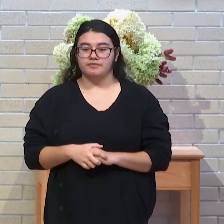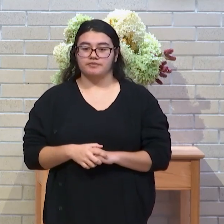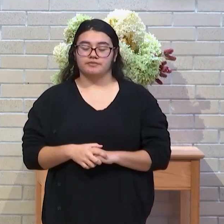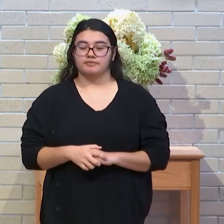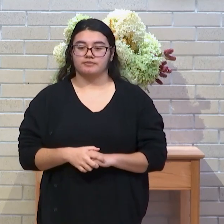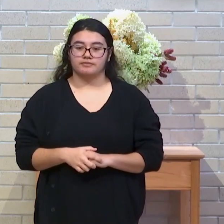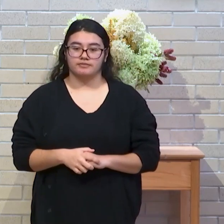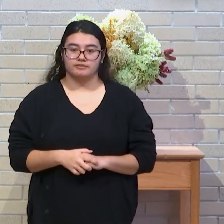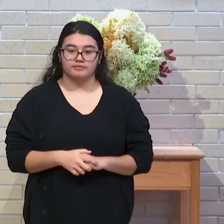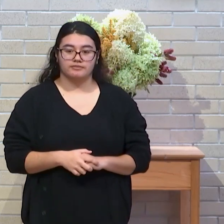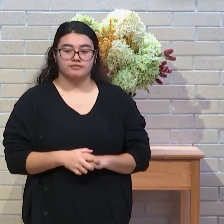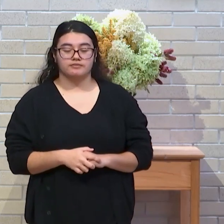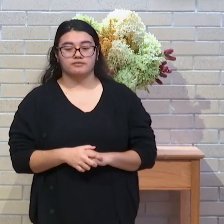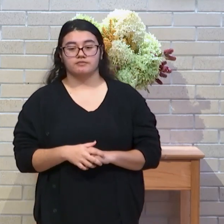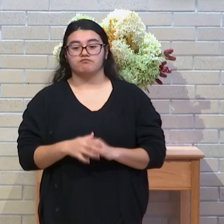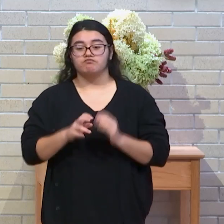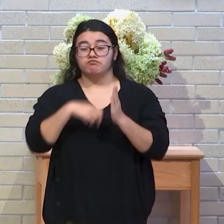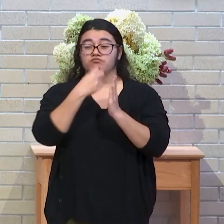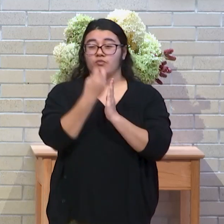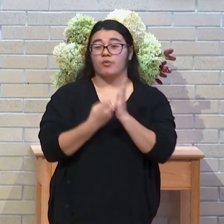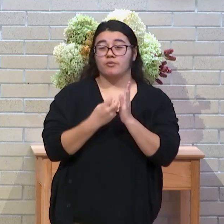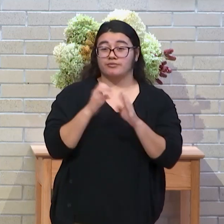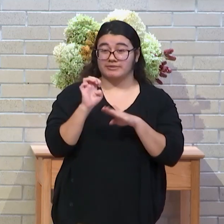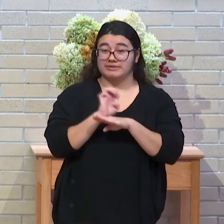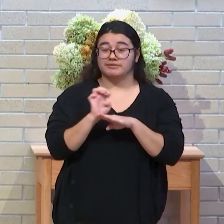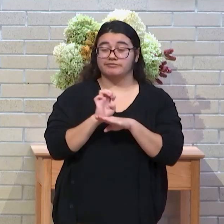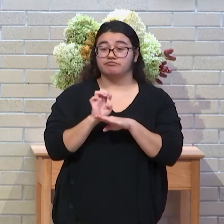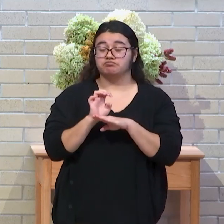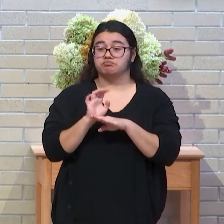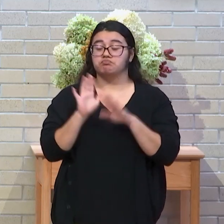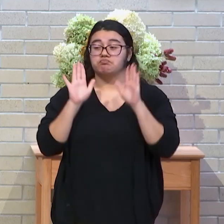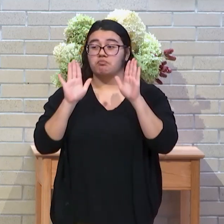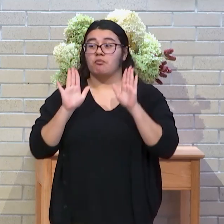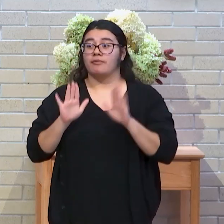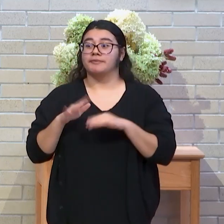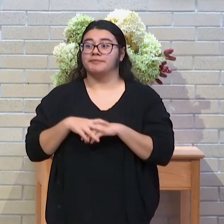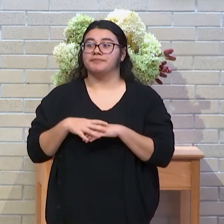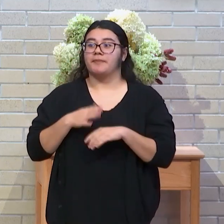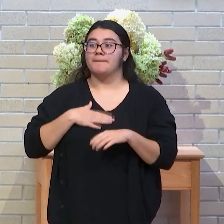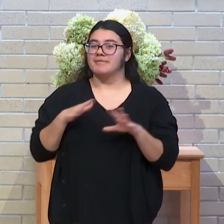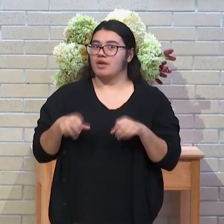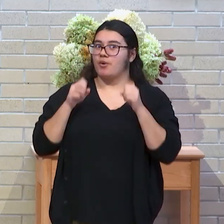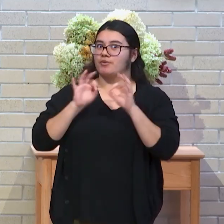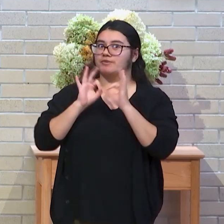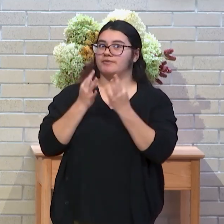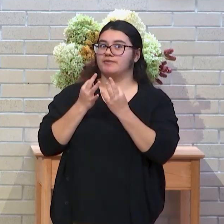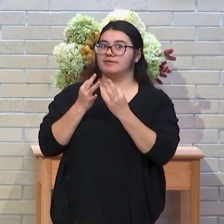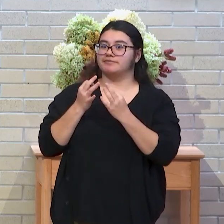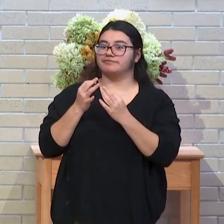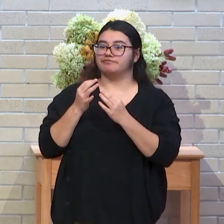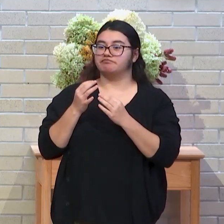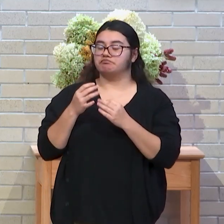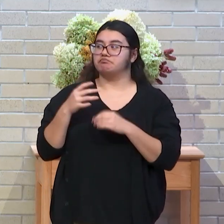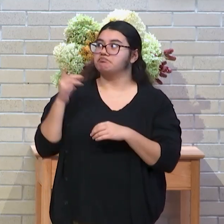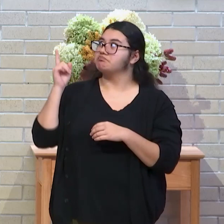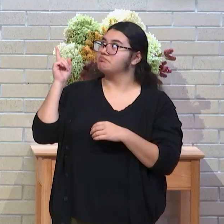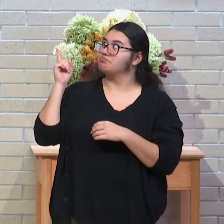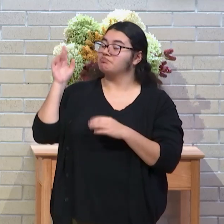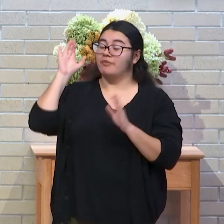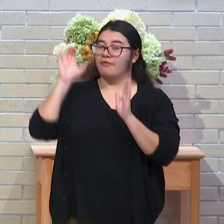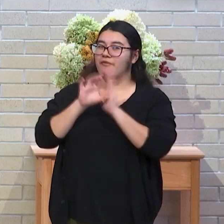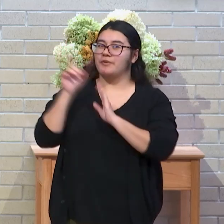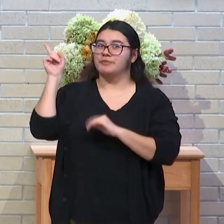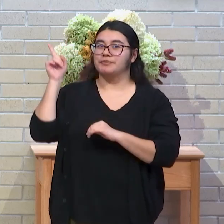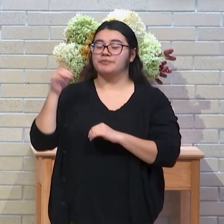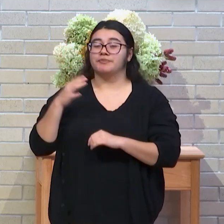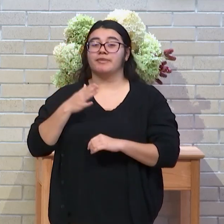that I was immersed in. I had an amazing host family in Quito. That's them right there. My father, Miguel,